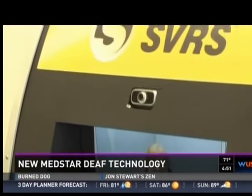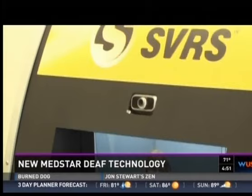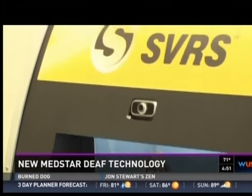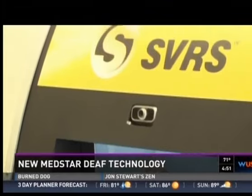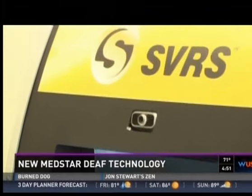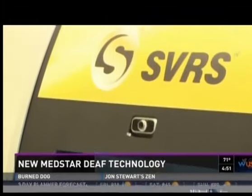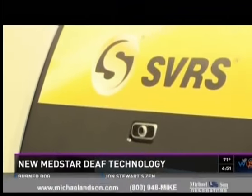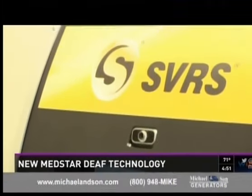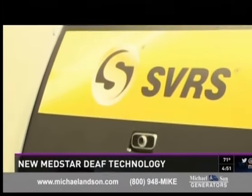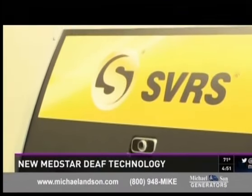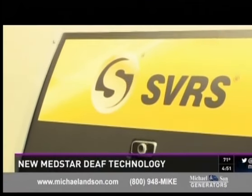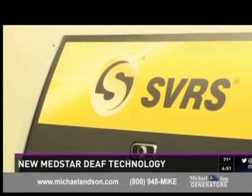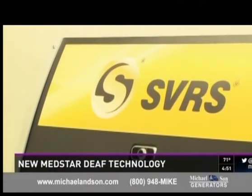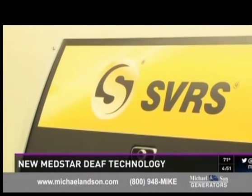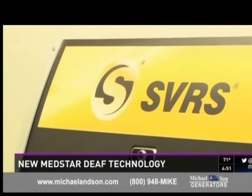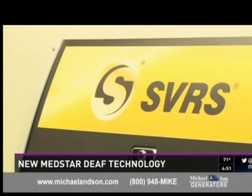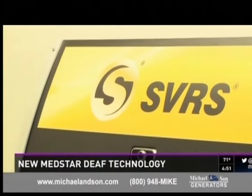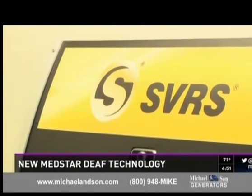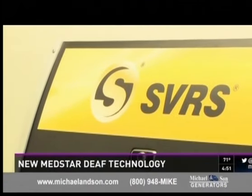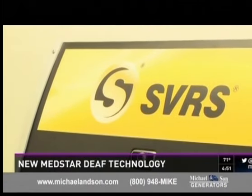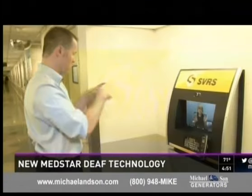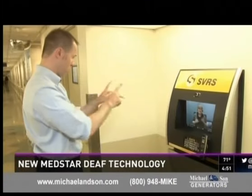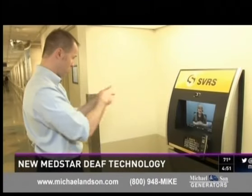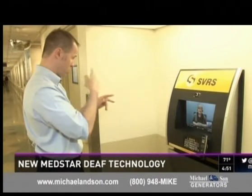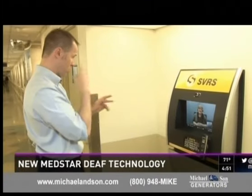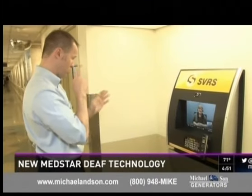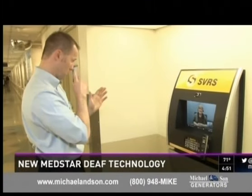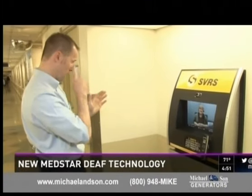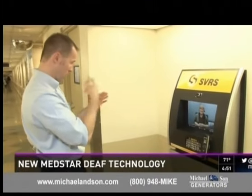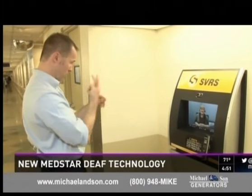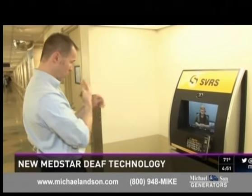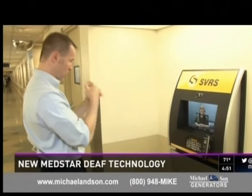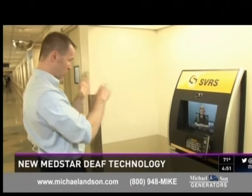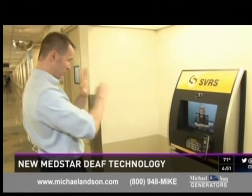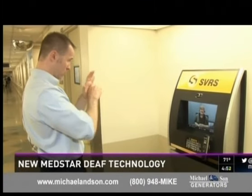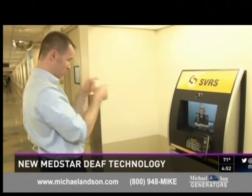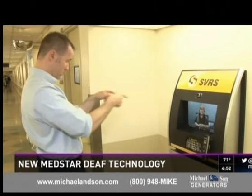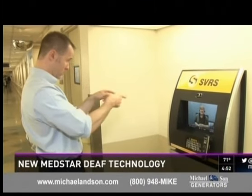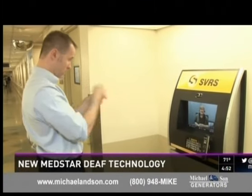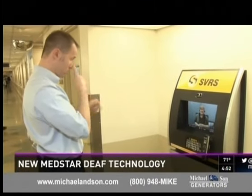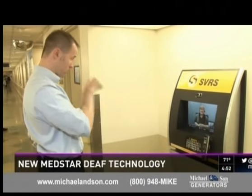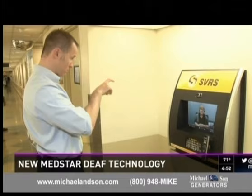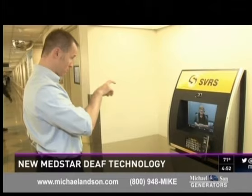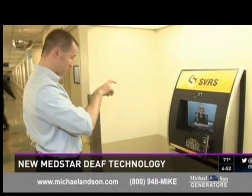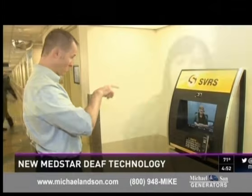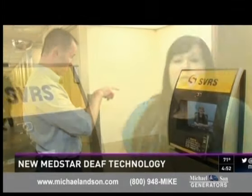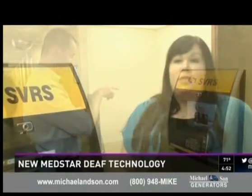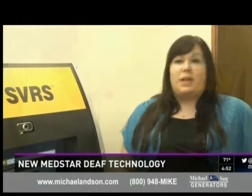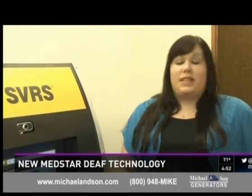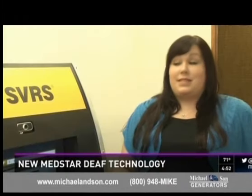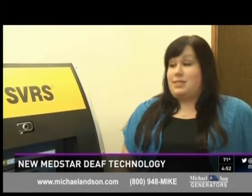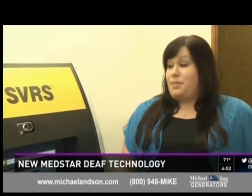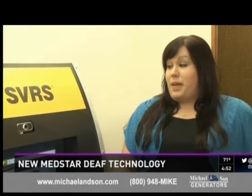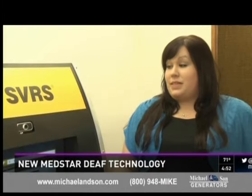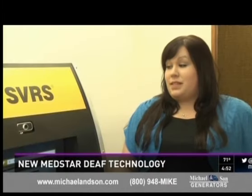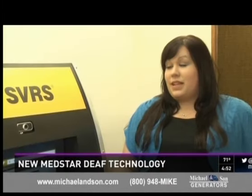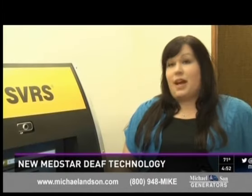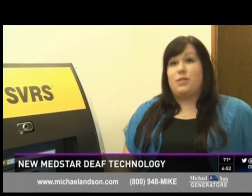Relay Service. It allows a deaf person to make a public phone call just like any other patient or visitor. What this basically allows